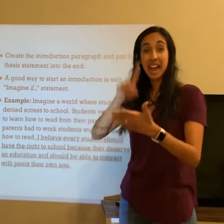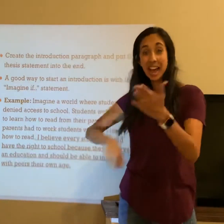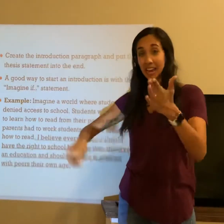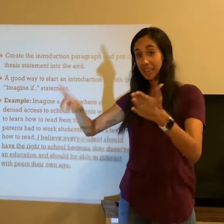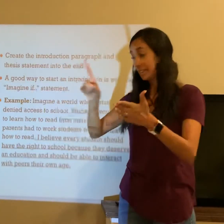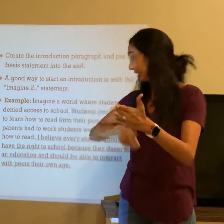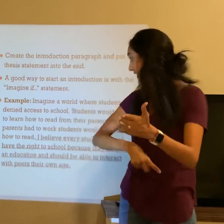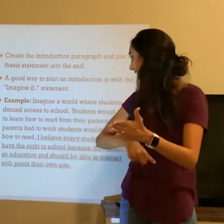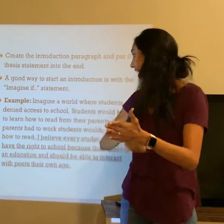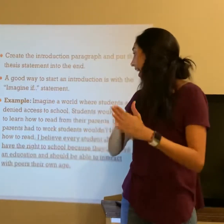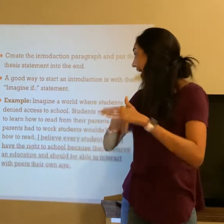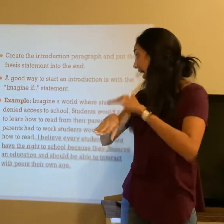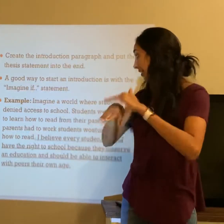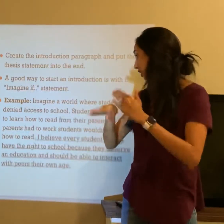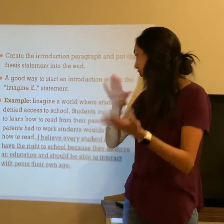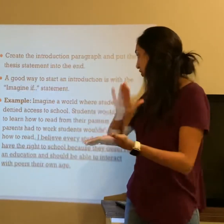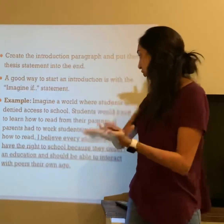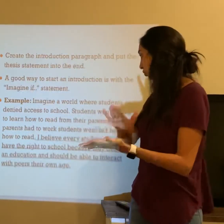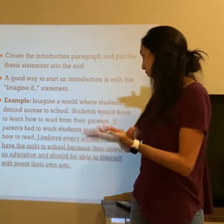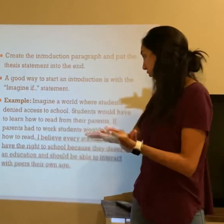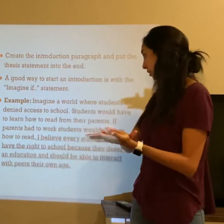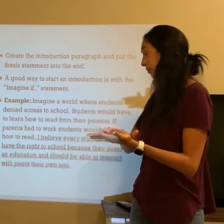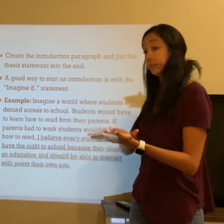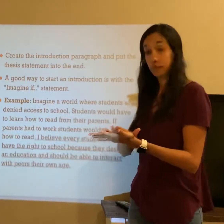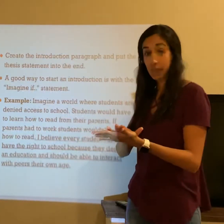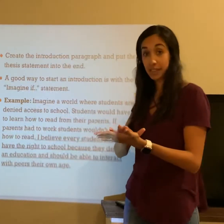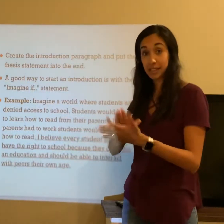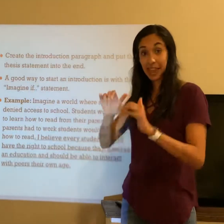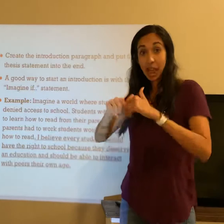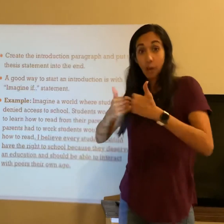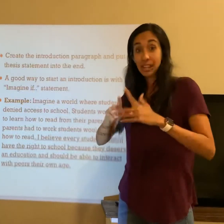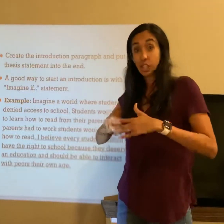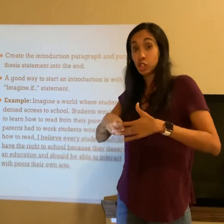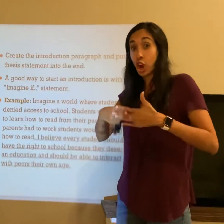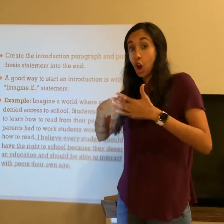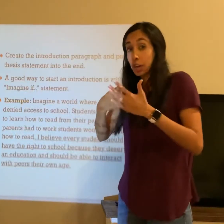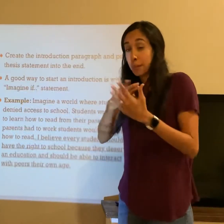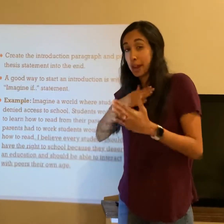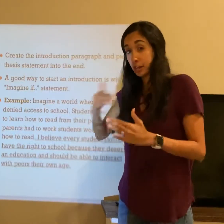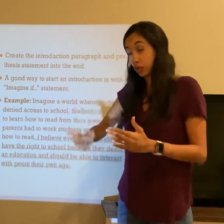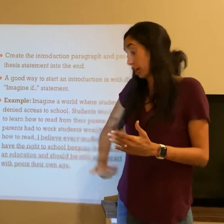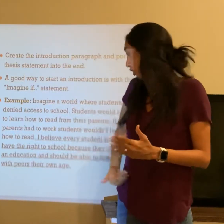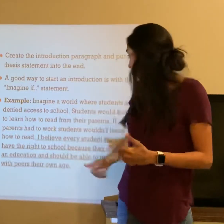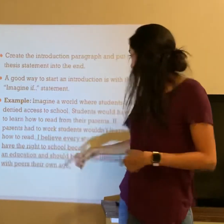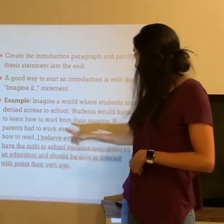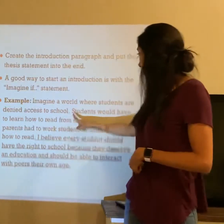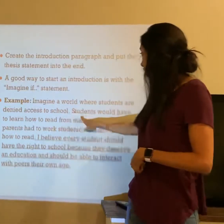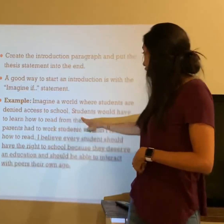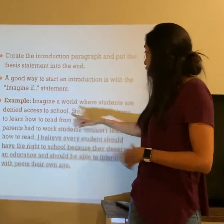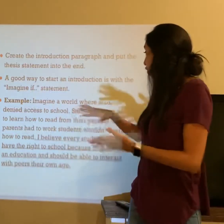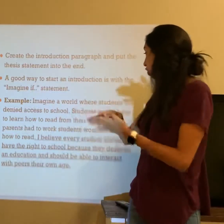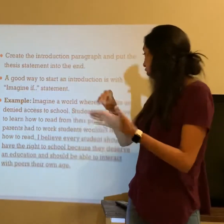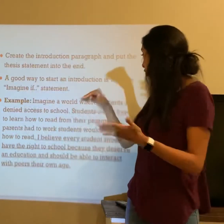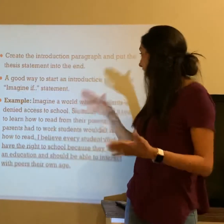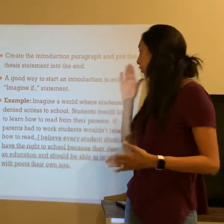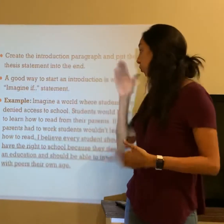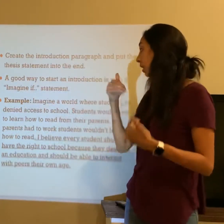denied access to schools, okay? That's how I started my introduction. Students would have